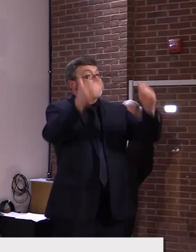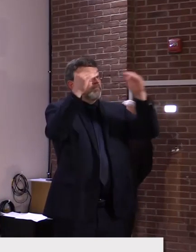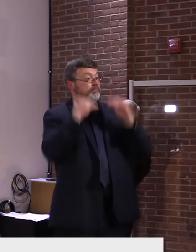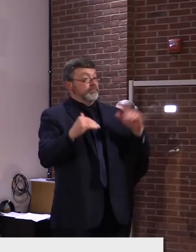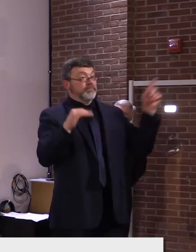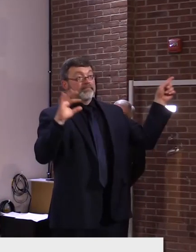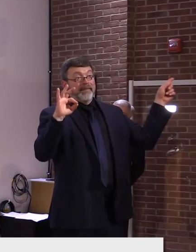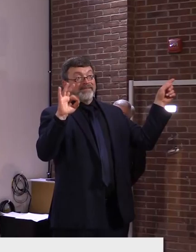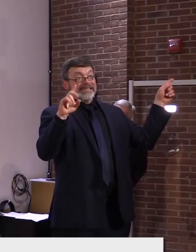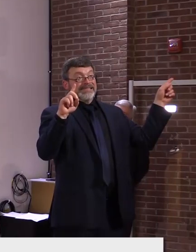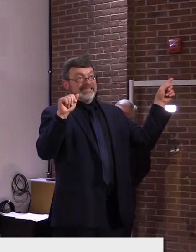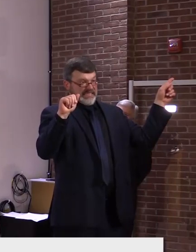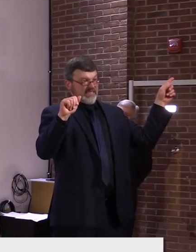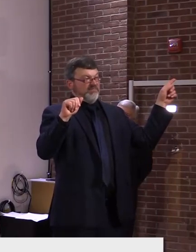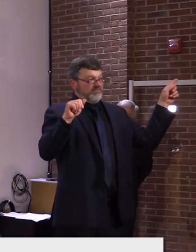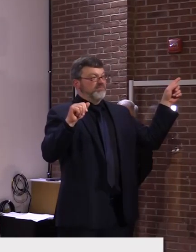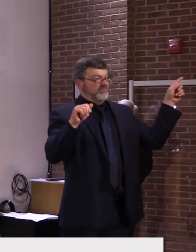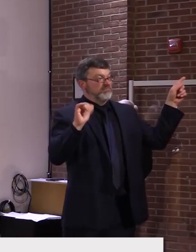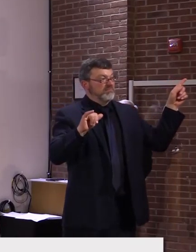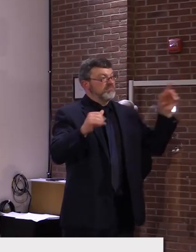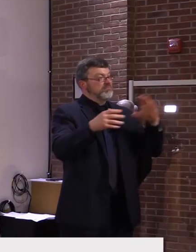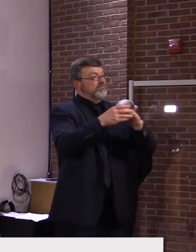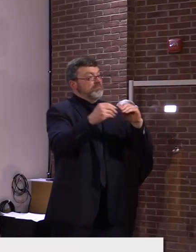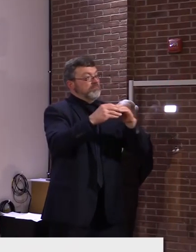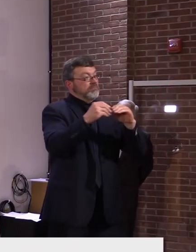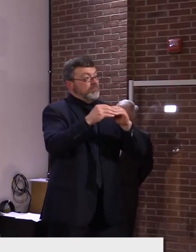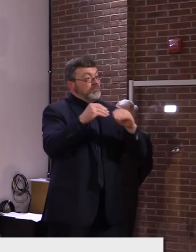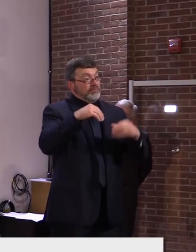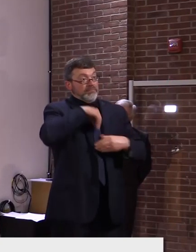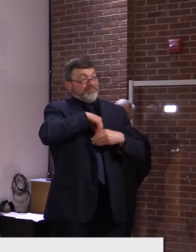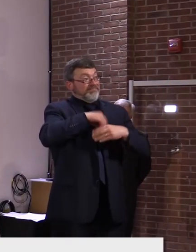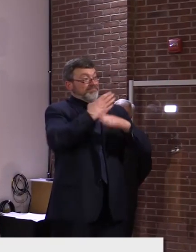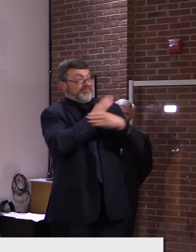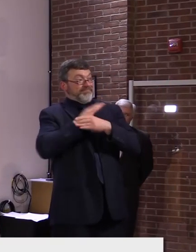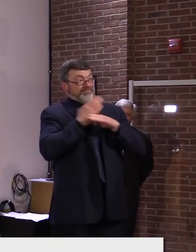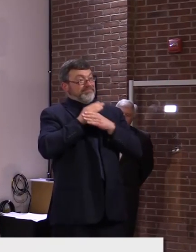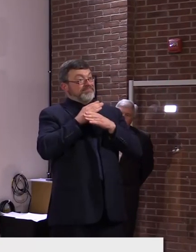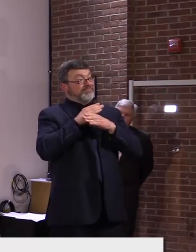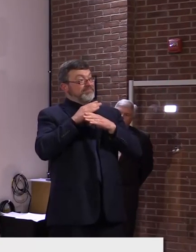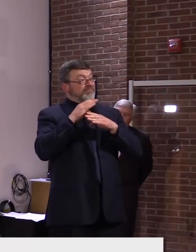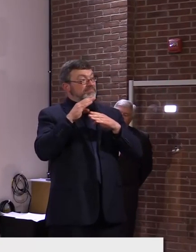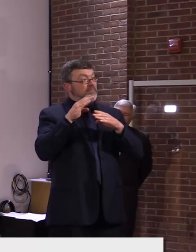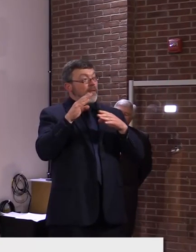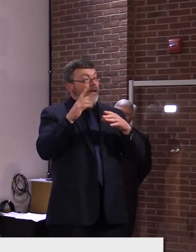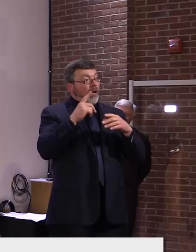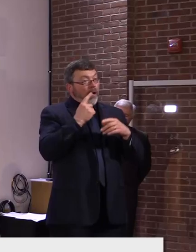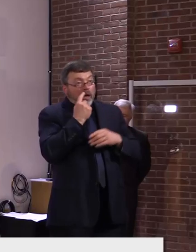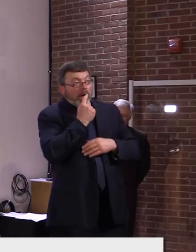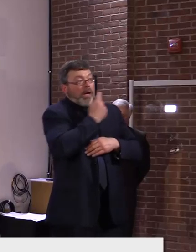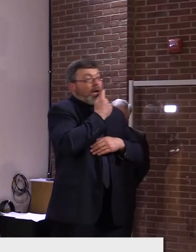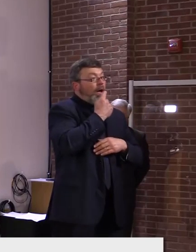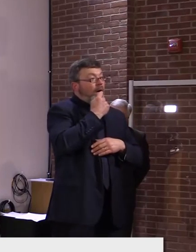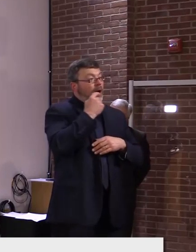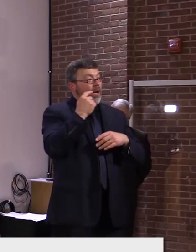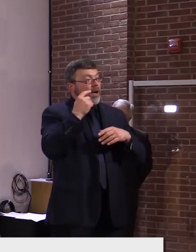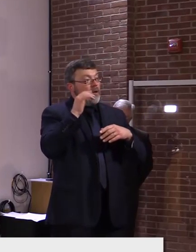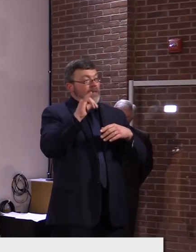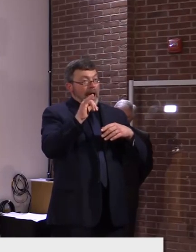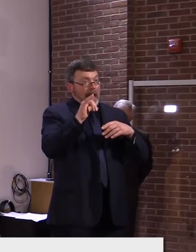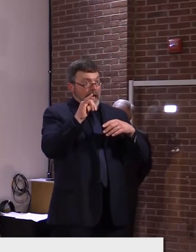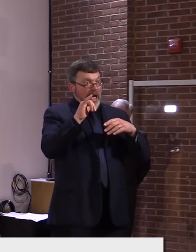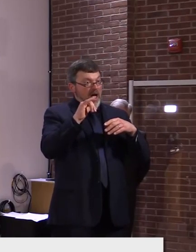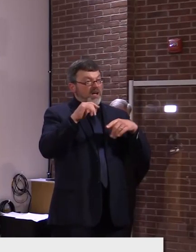test results should not be used to evaluate your immunity status or protection from COVID-19,